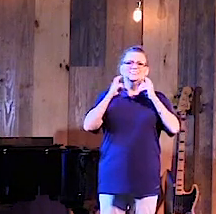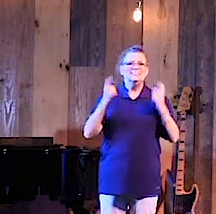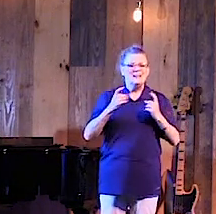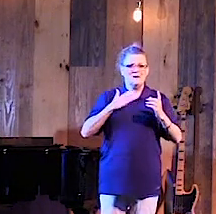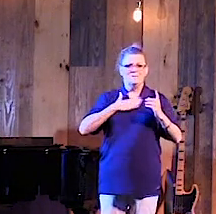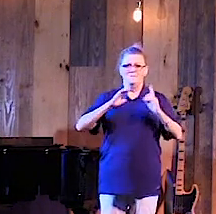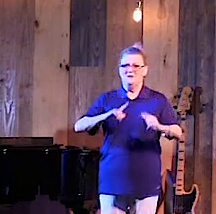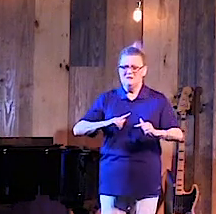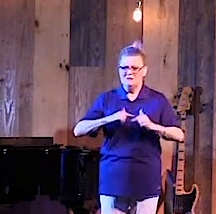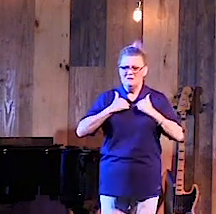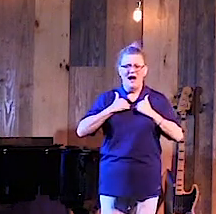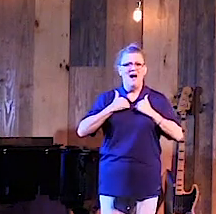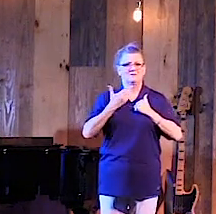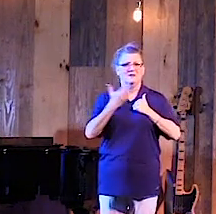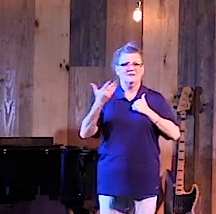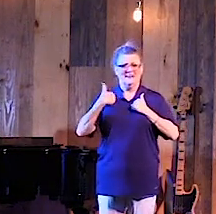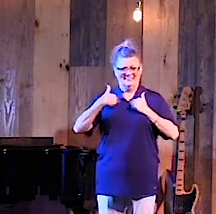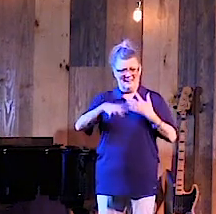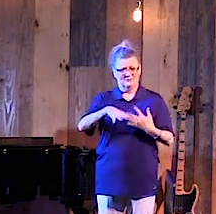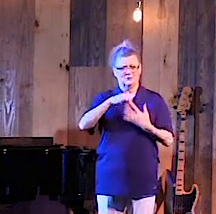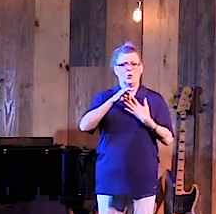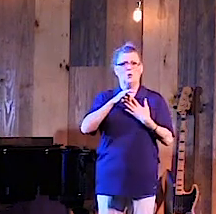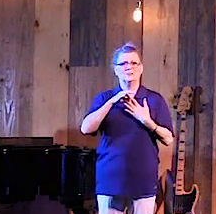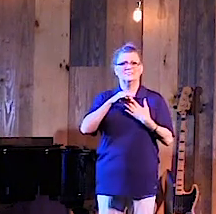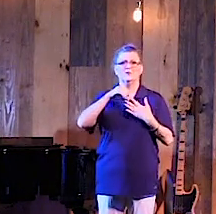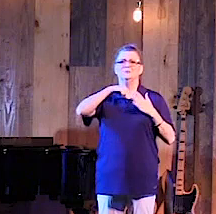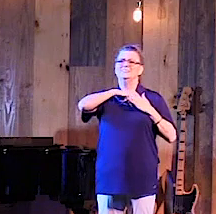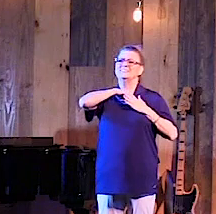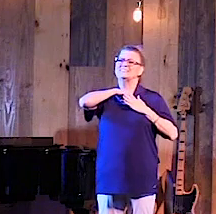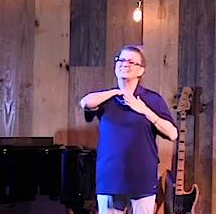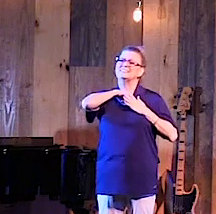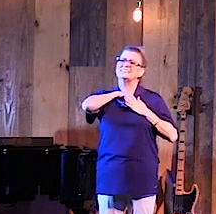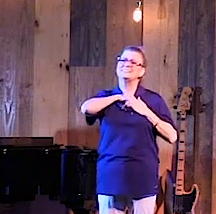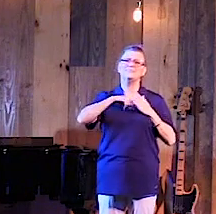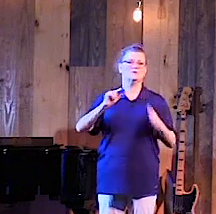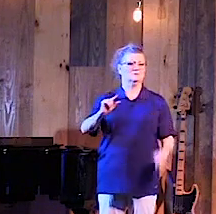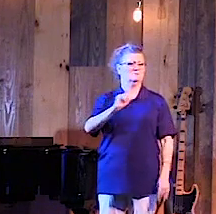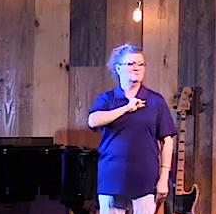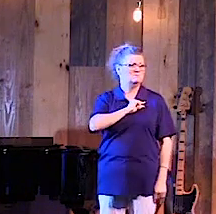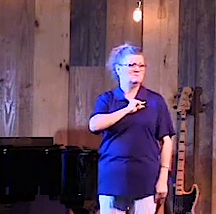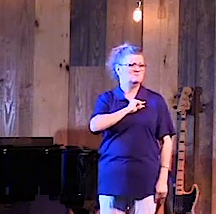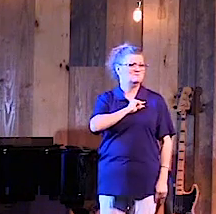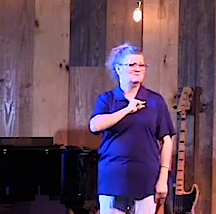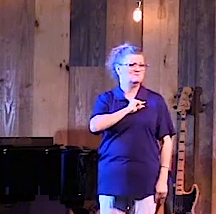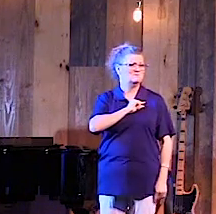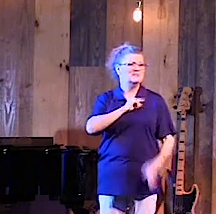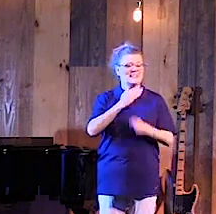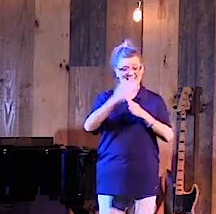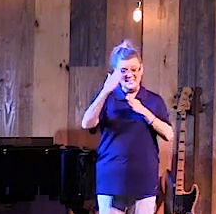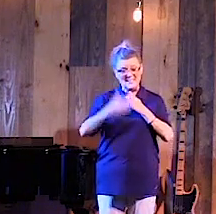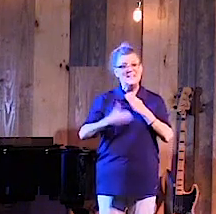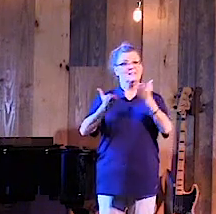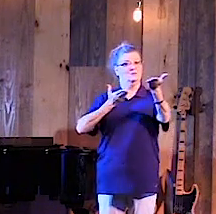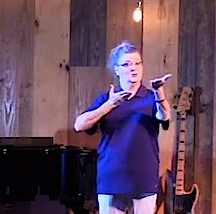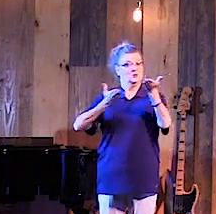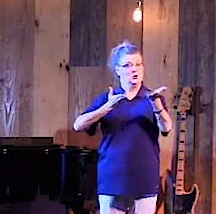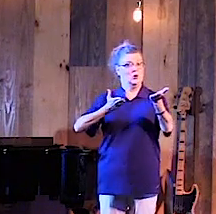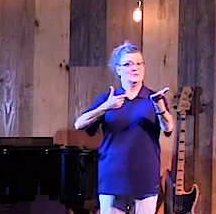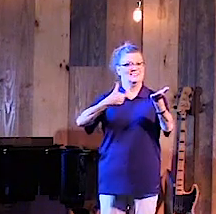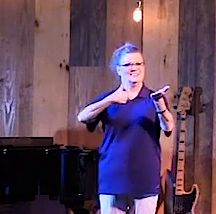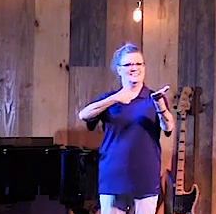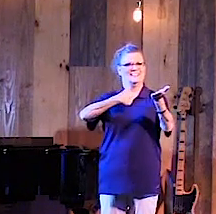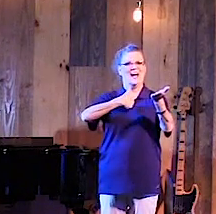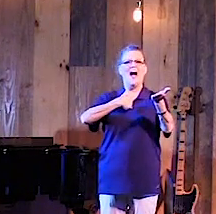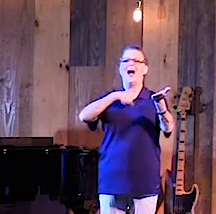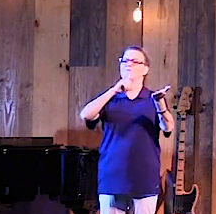over the things that I had chosen. I was deeply convicted in my heart. At the end of that service, I was literally driven